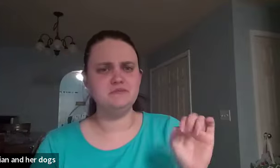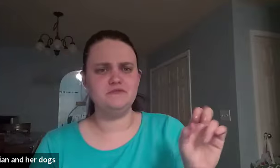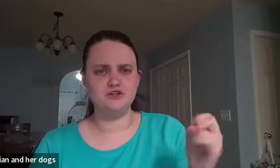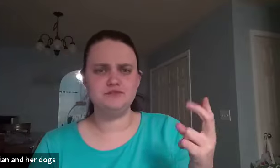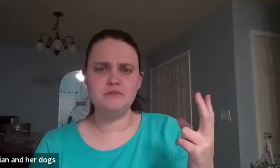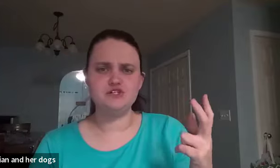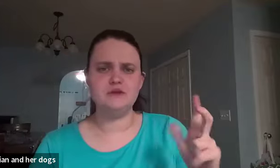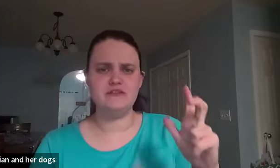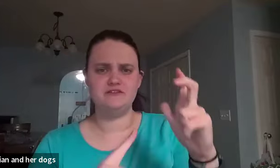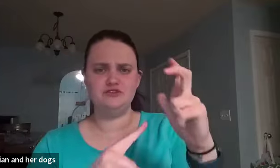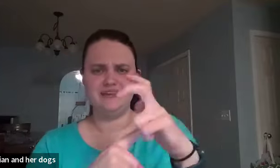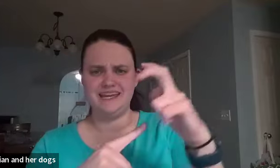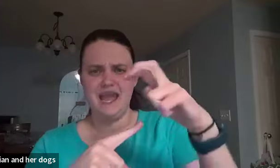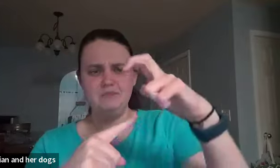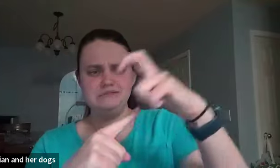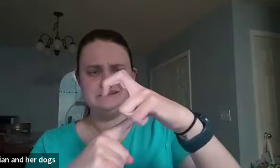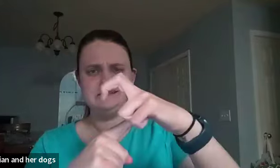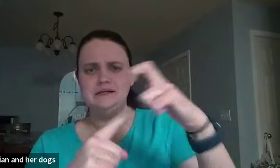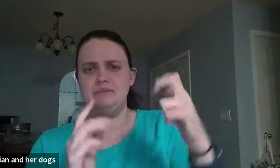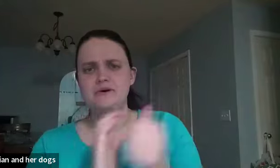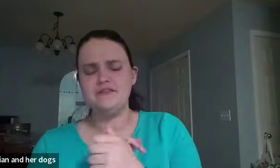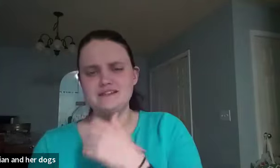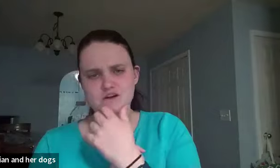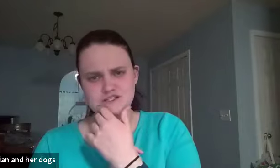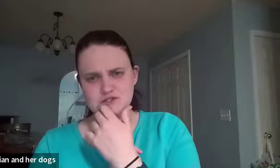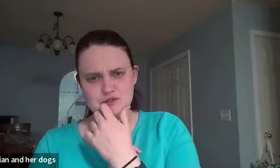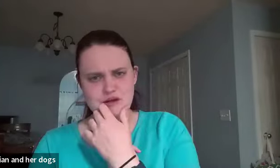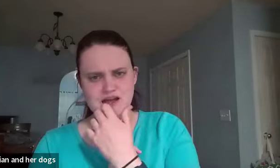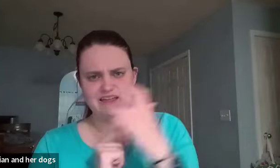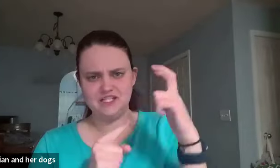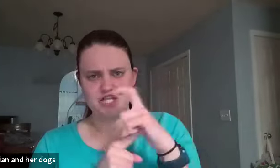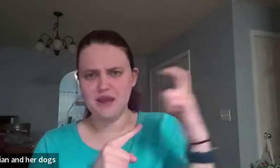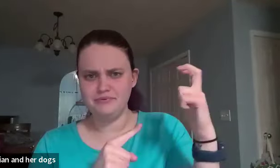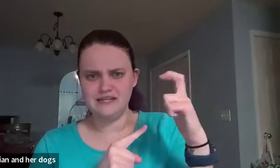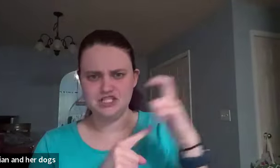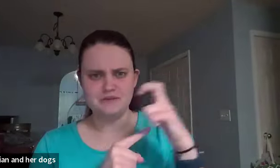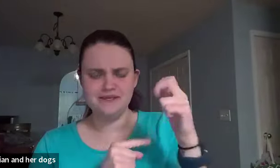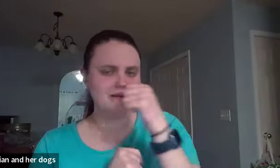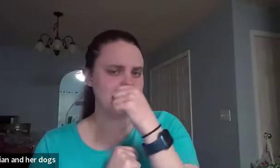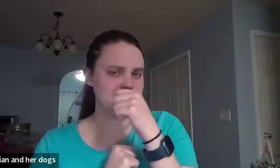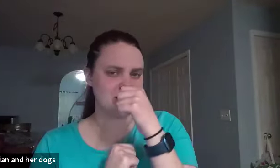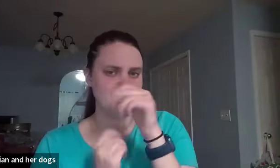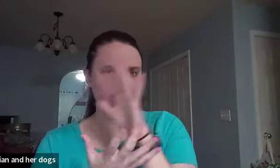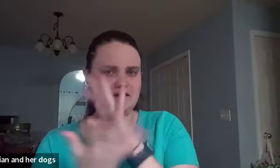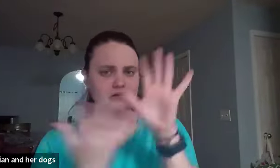people finger spell mushroom and then they'll do like a cap, but that's also like champion. And so it can get a